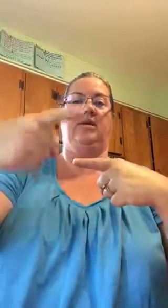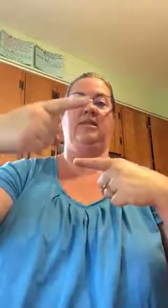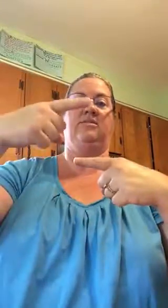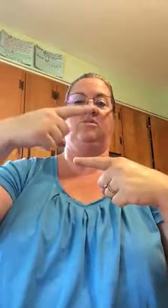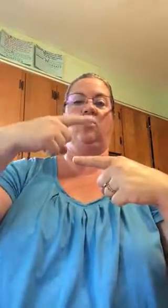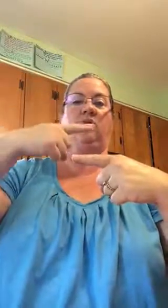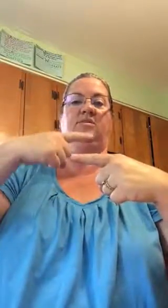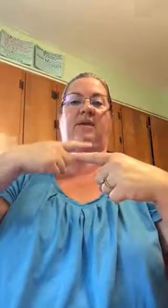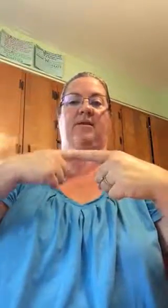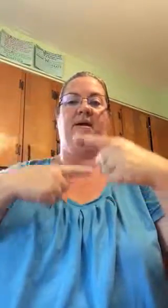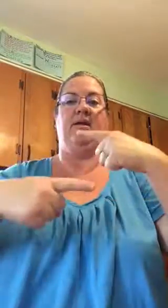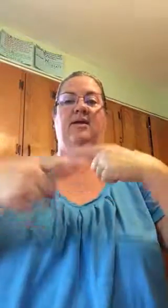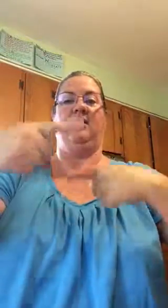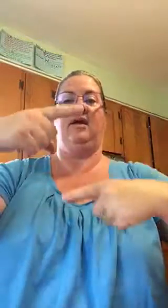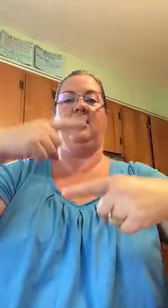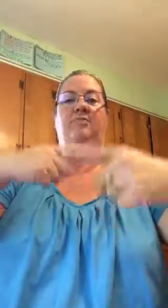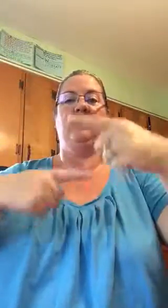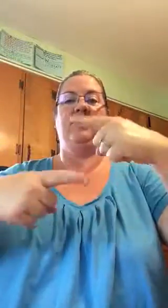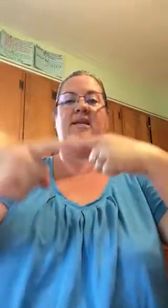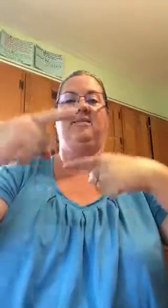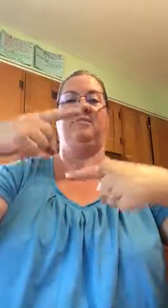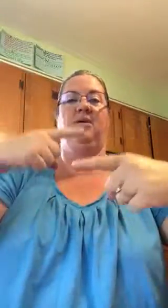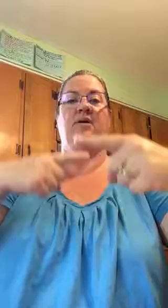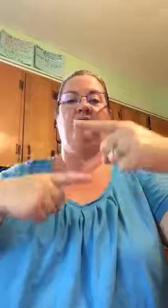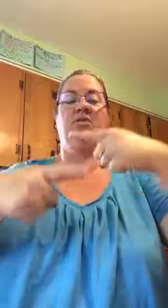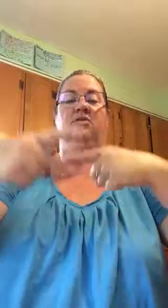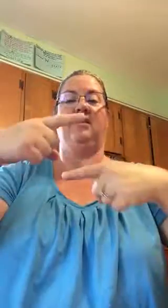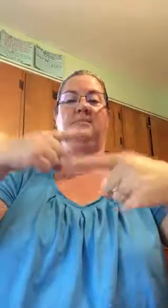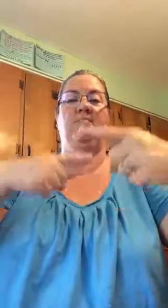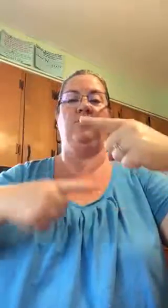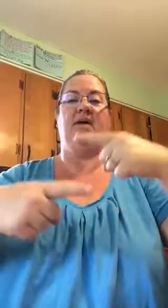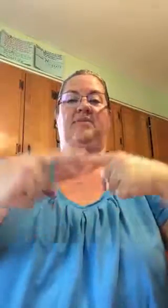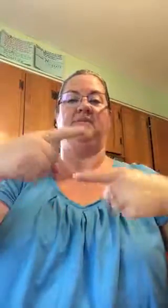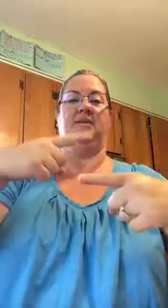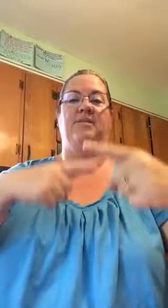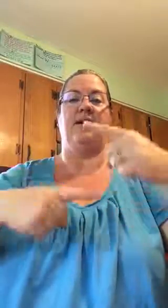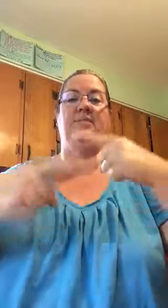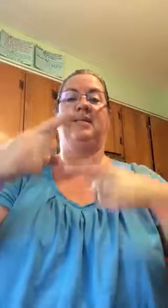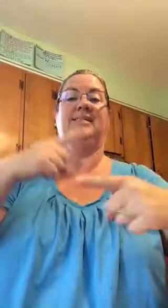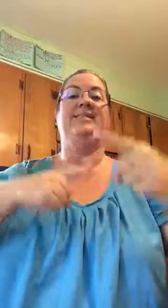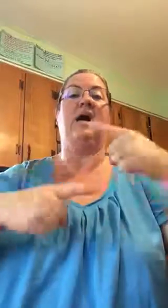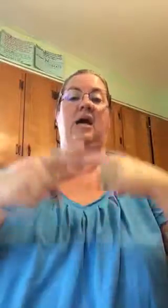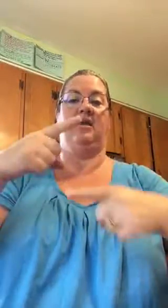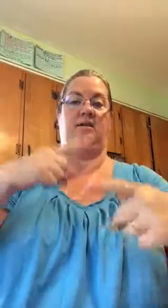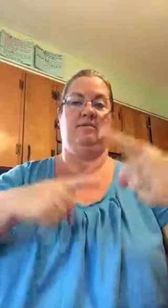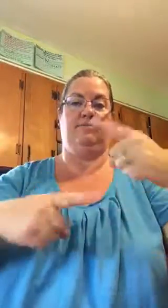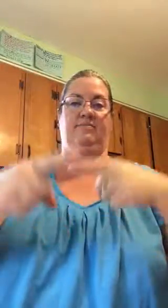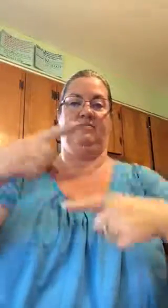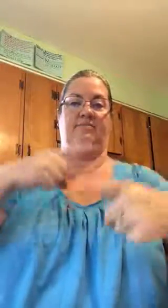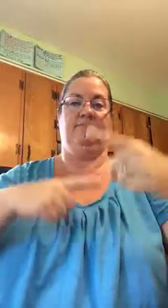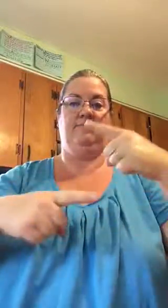bringing this towards my body, and I'm rotating them, circling them both at the same time. Sign.